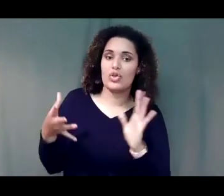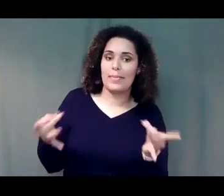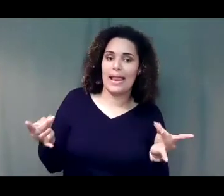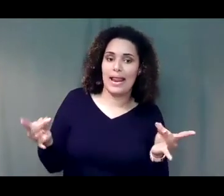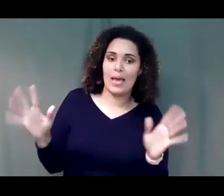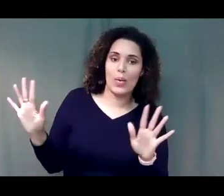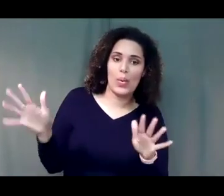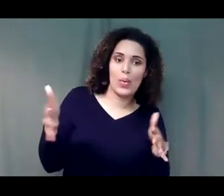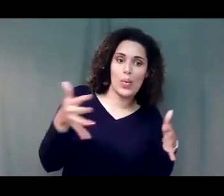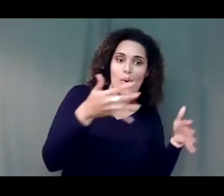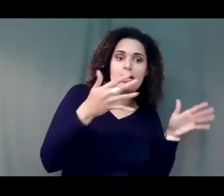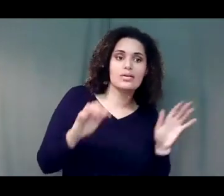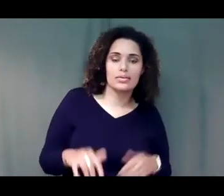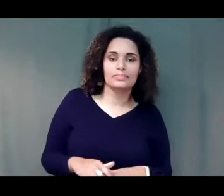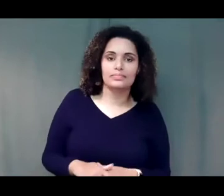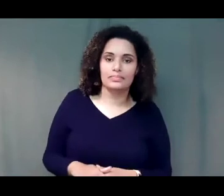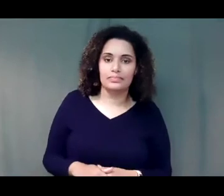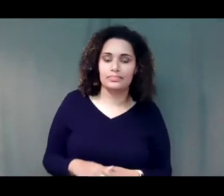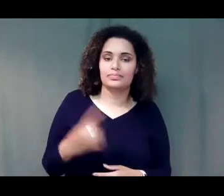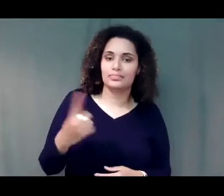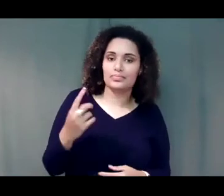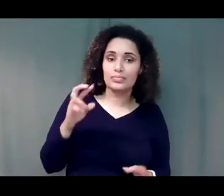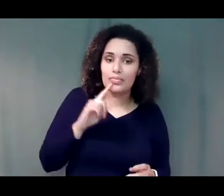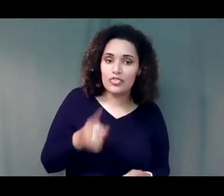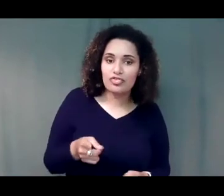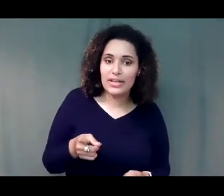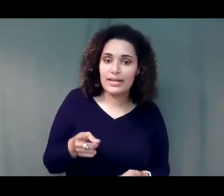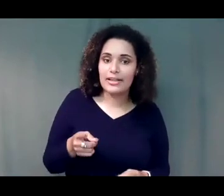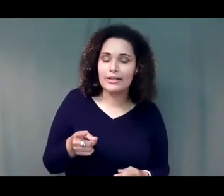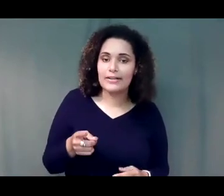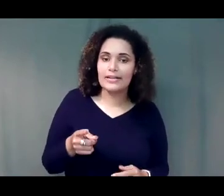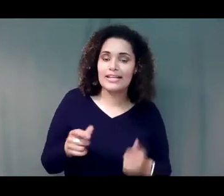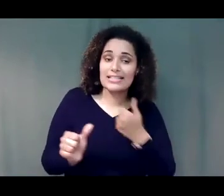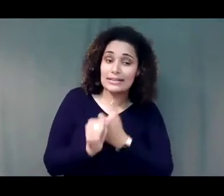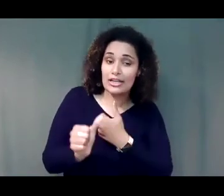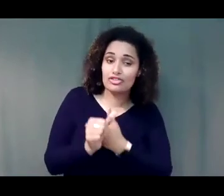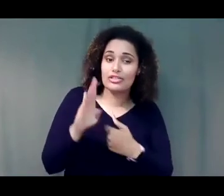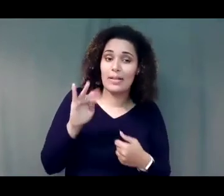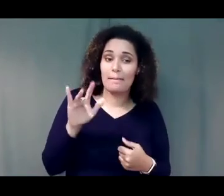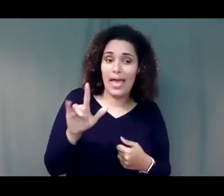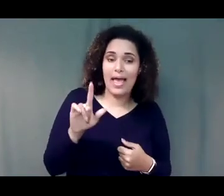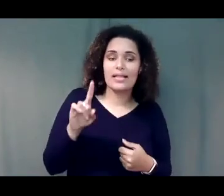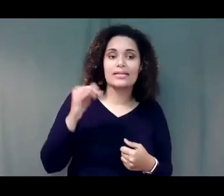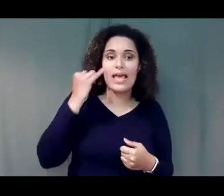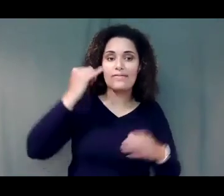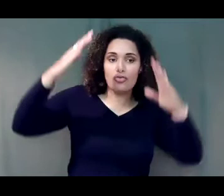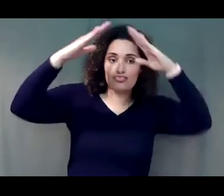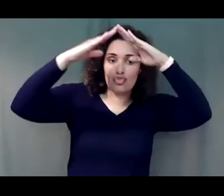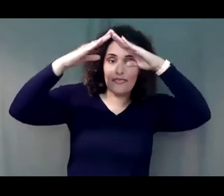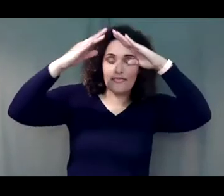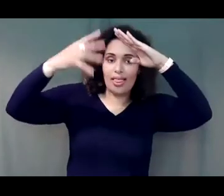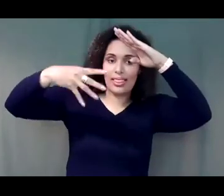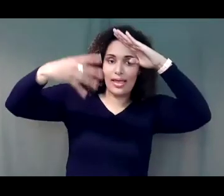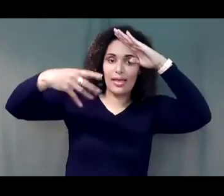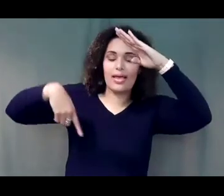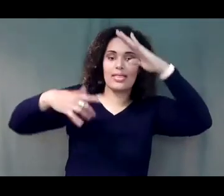flows through. The only real danger to the bales is a roof leak. So the bales are susceptible to water